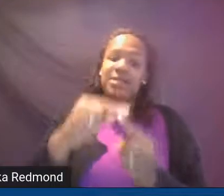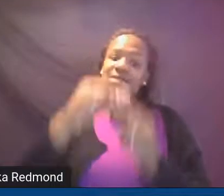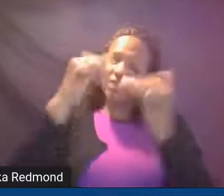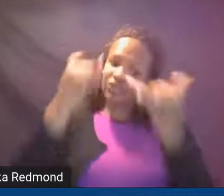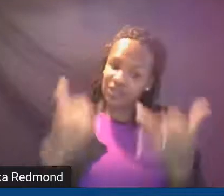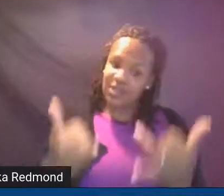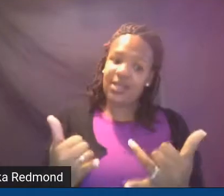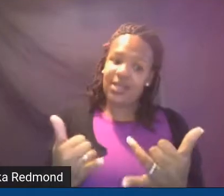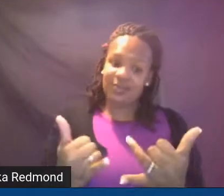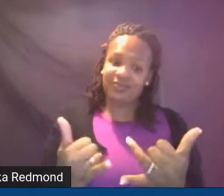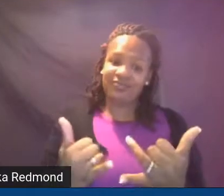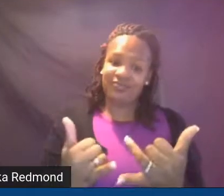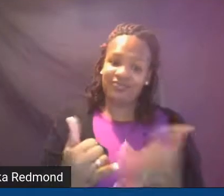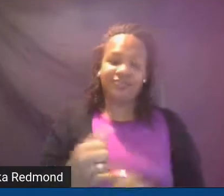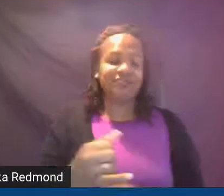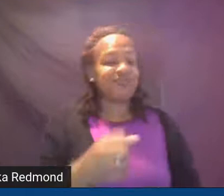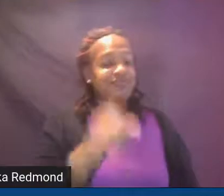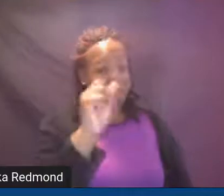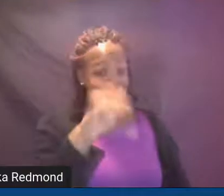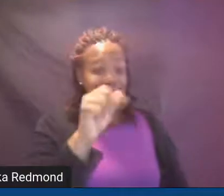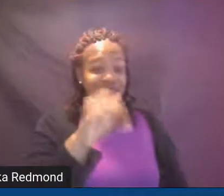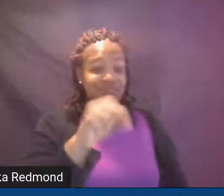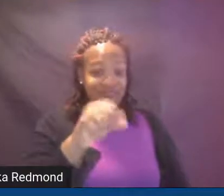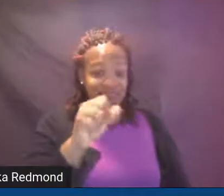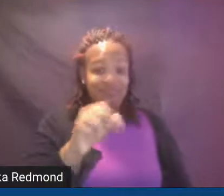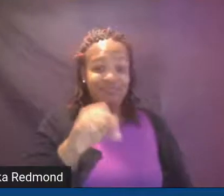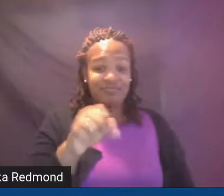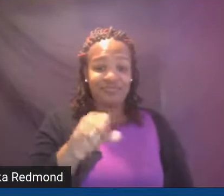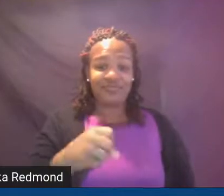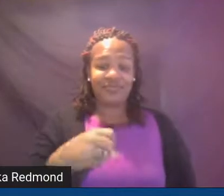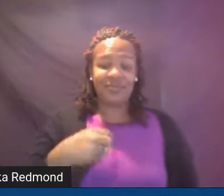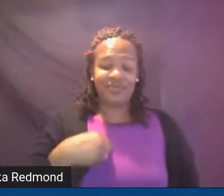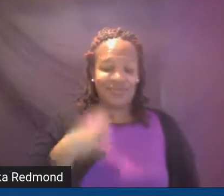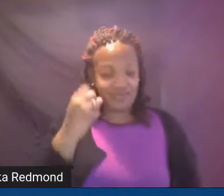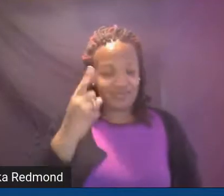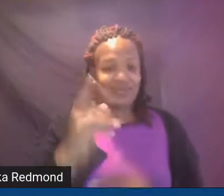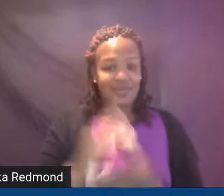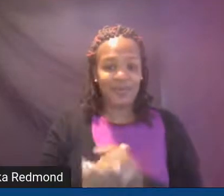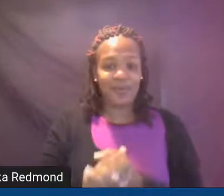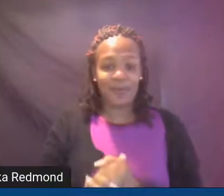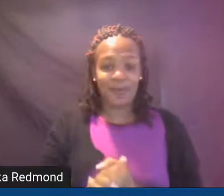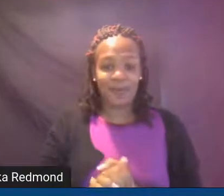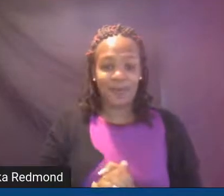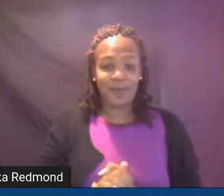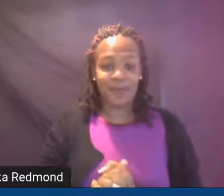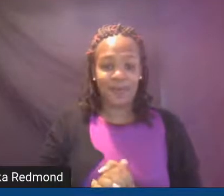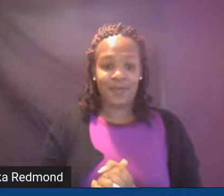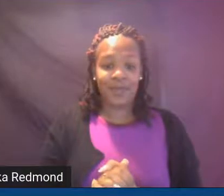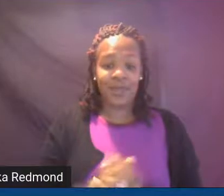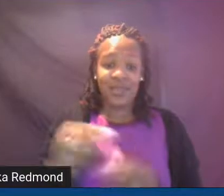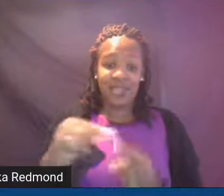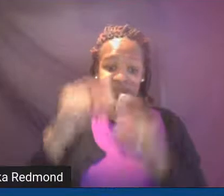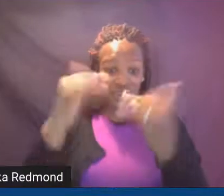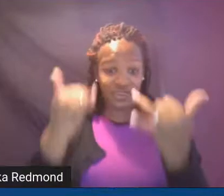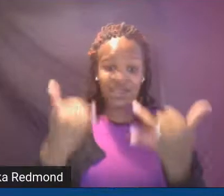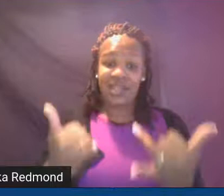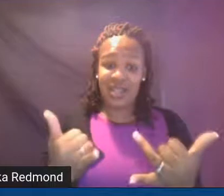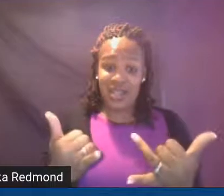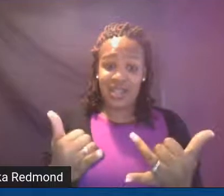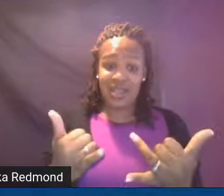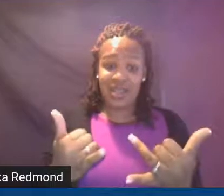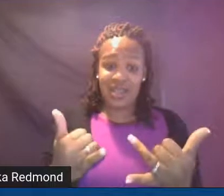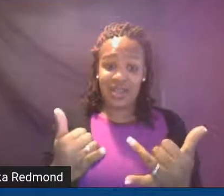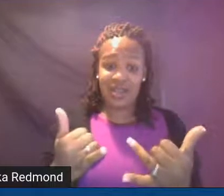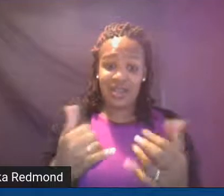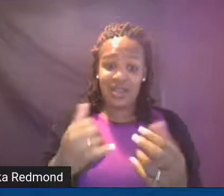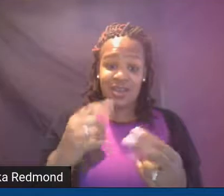especially now. Yeah. No, I 100% agree with you. Means it's and especially now when we are kind of